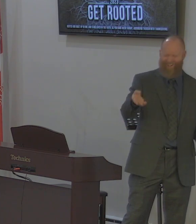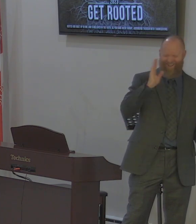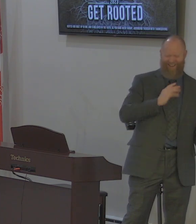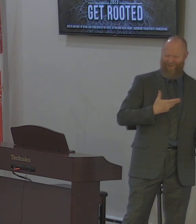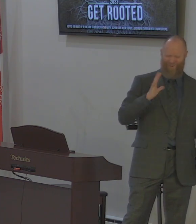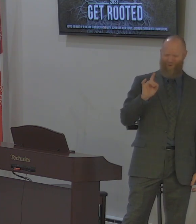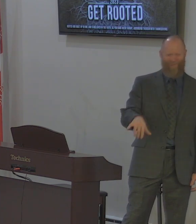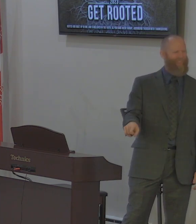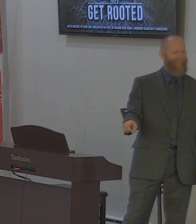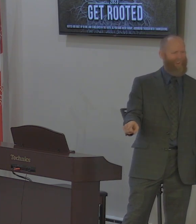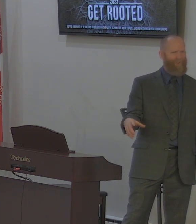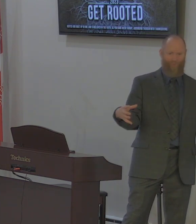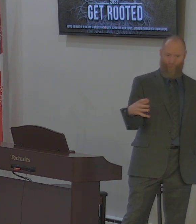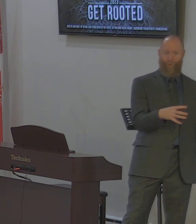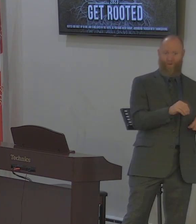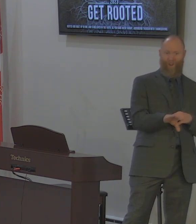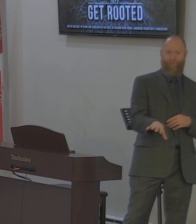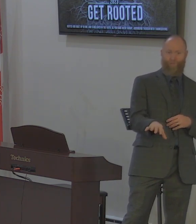do that.